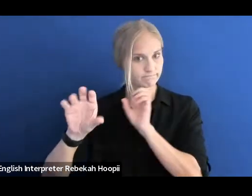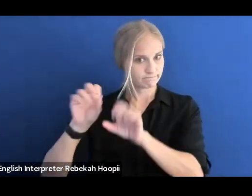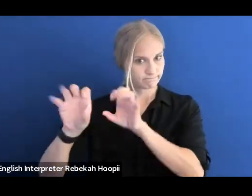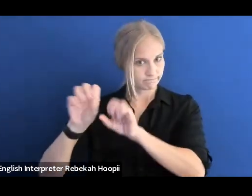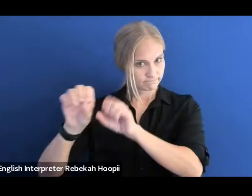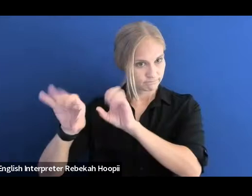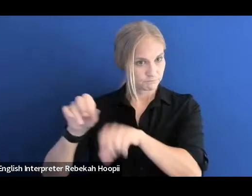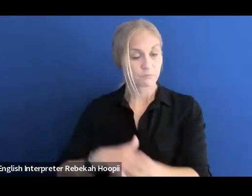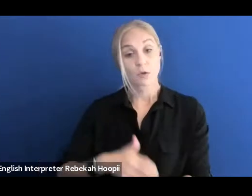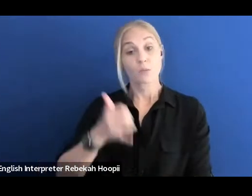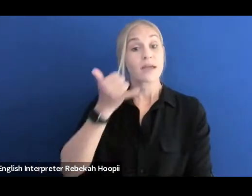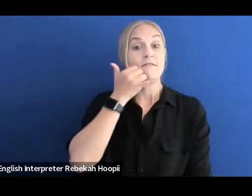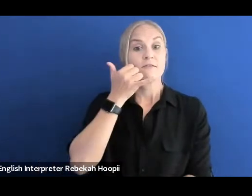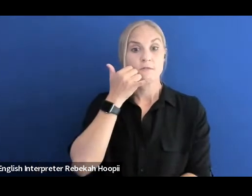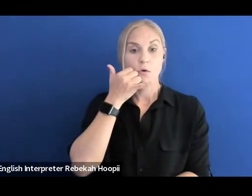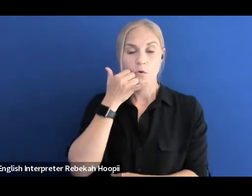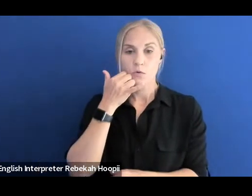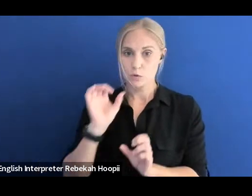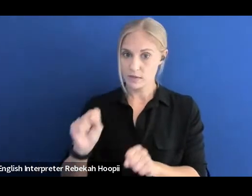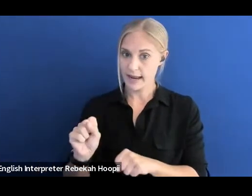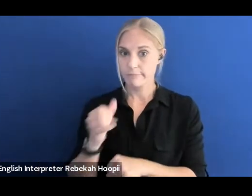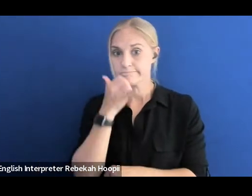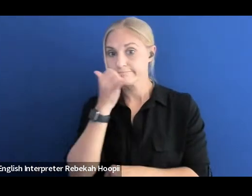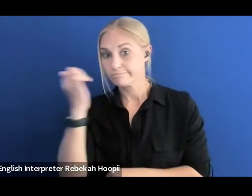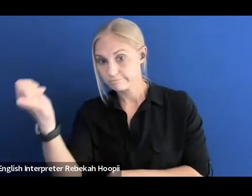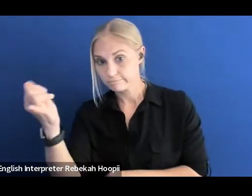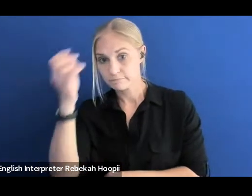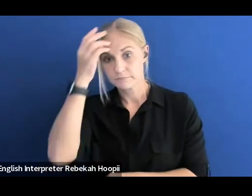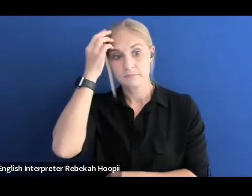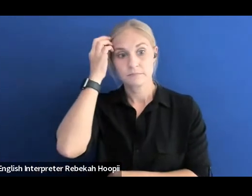We've got the phone line that's still open.